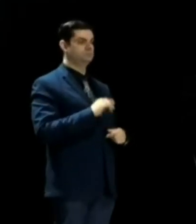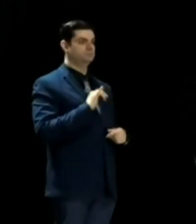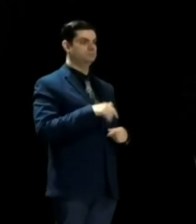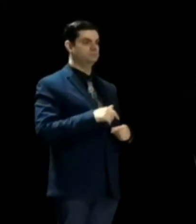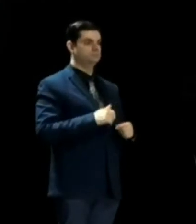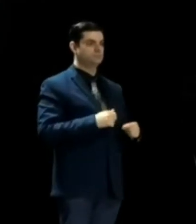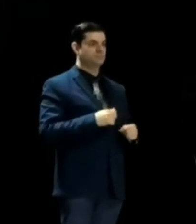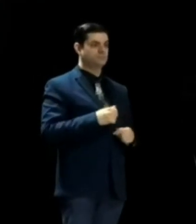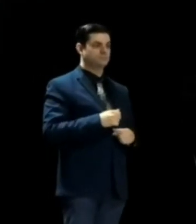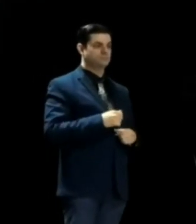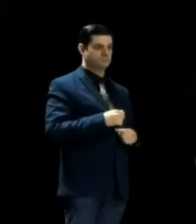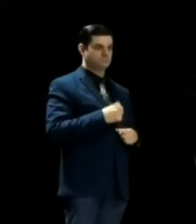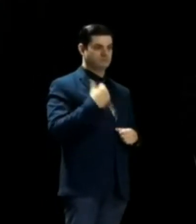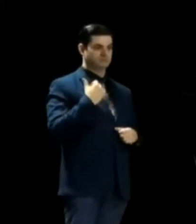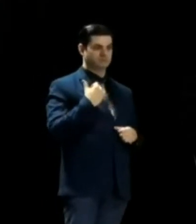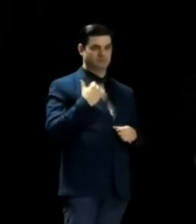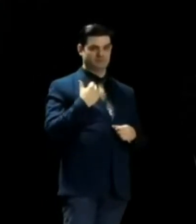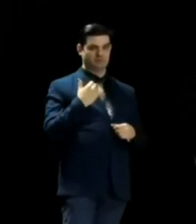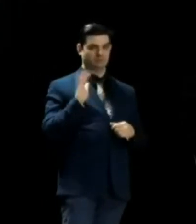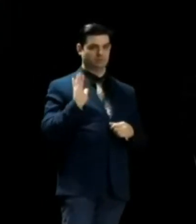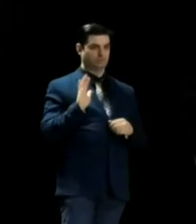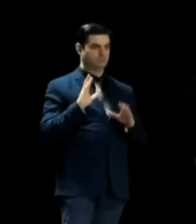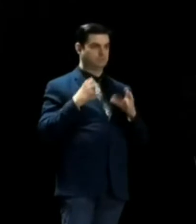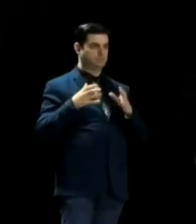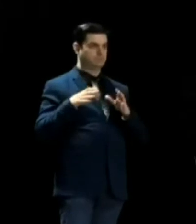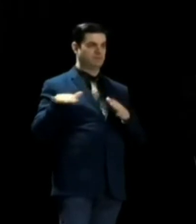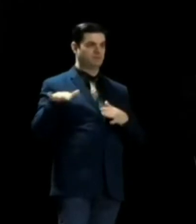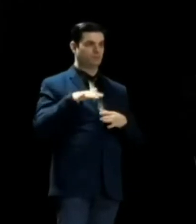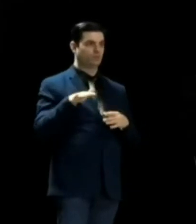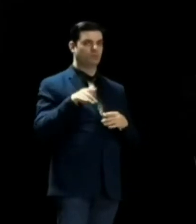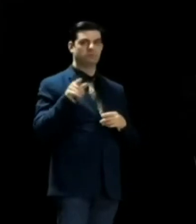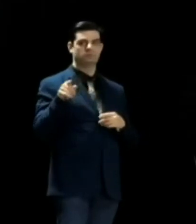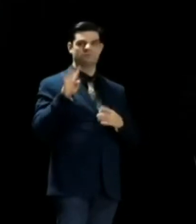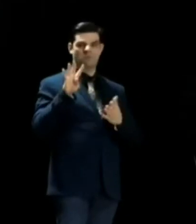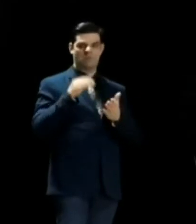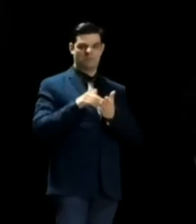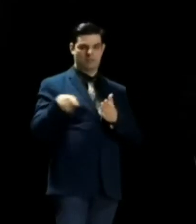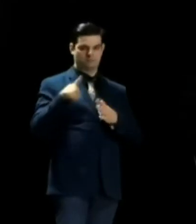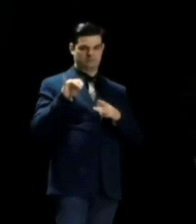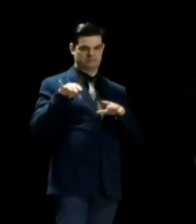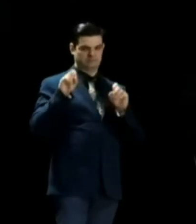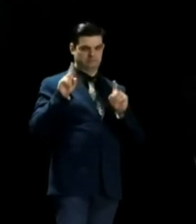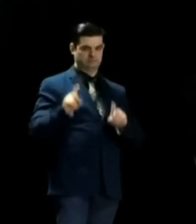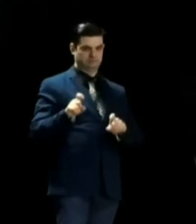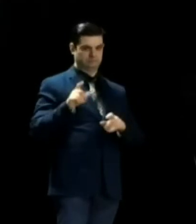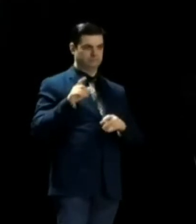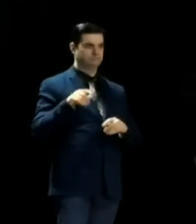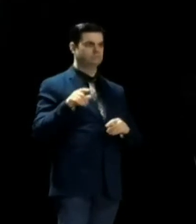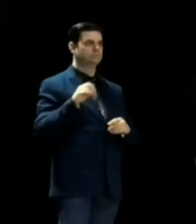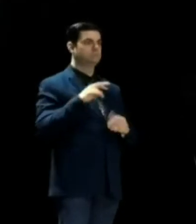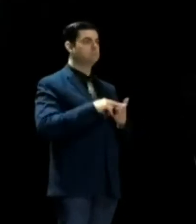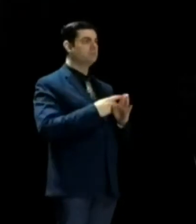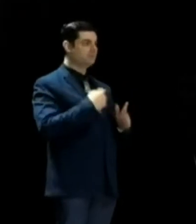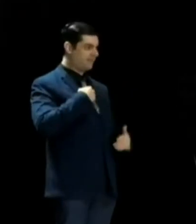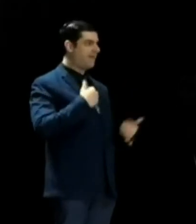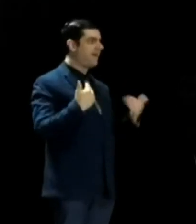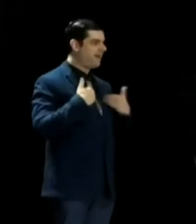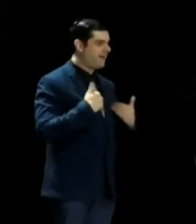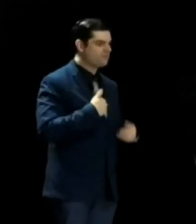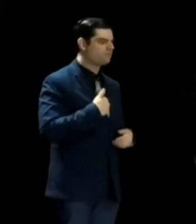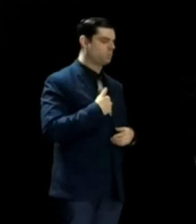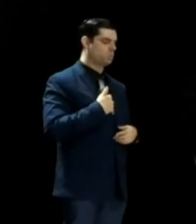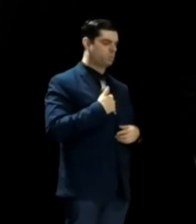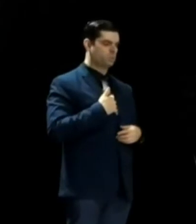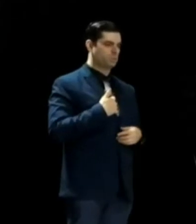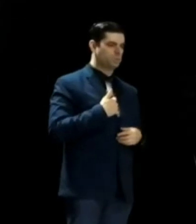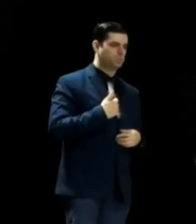that I need to be in a quarantine. So that's how that works. Again, when it comes to